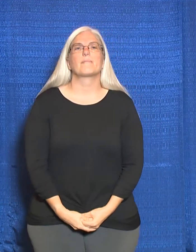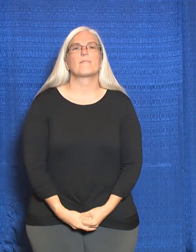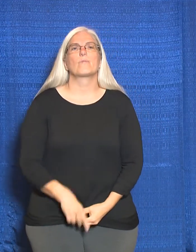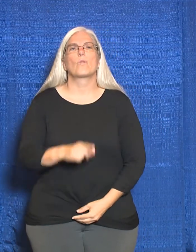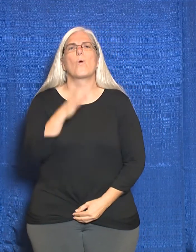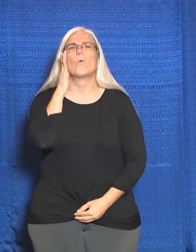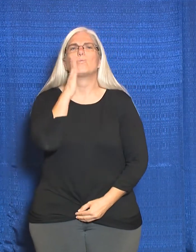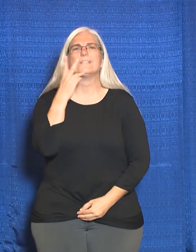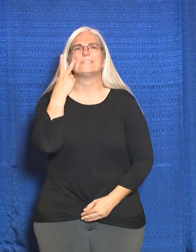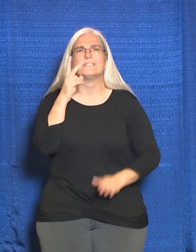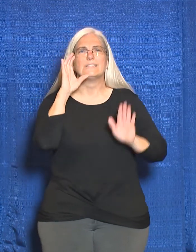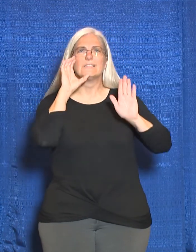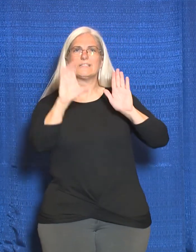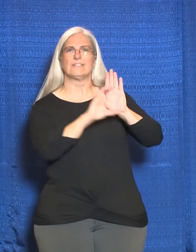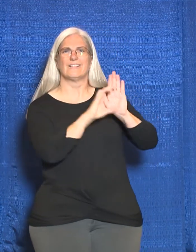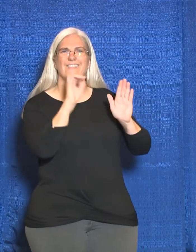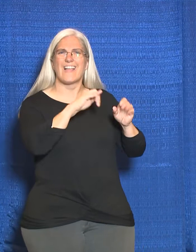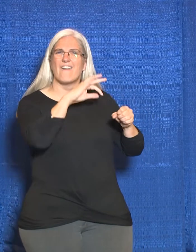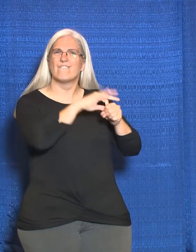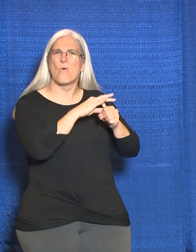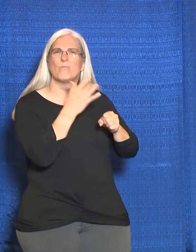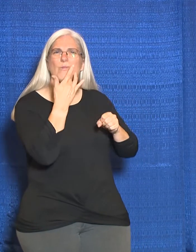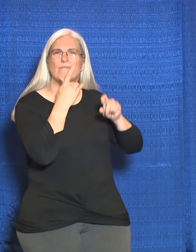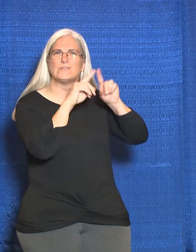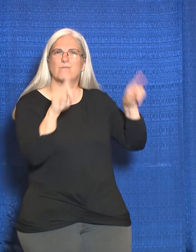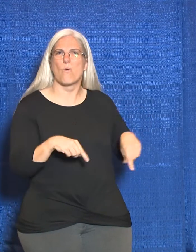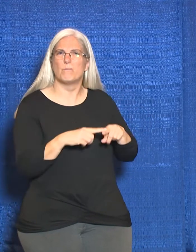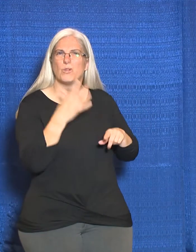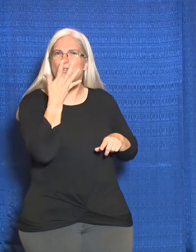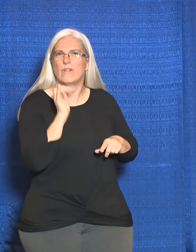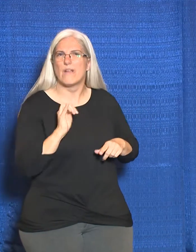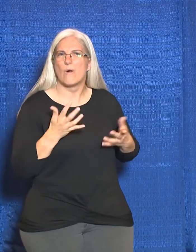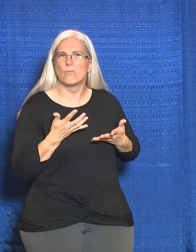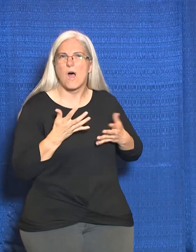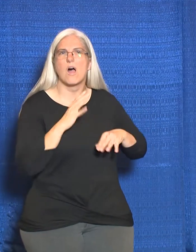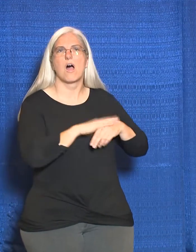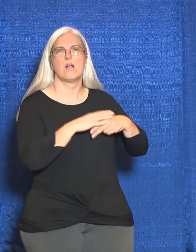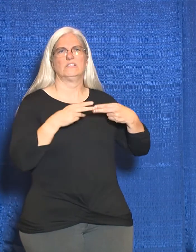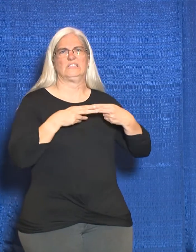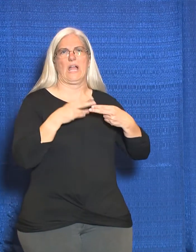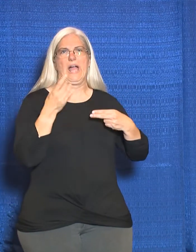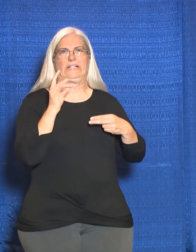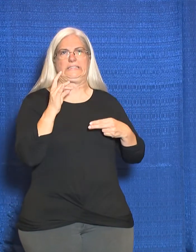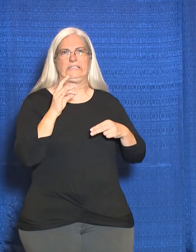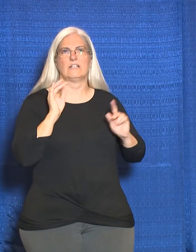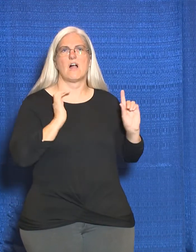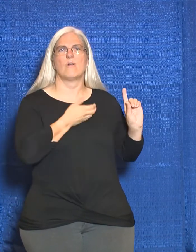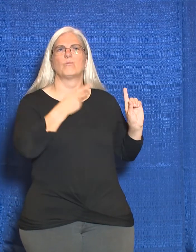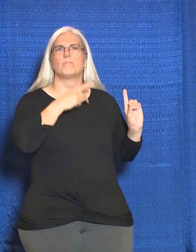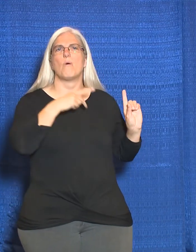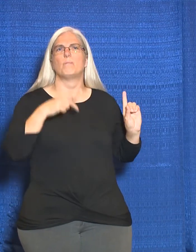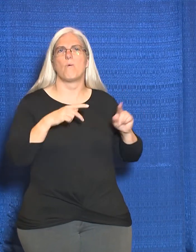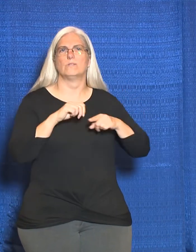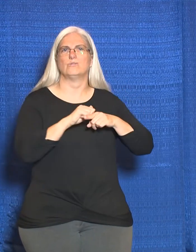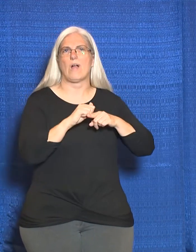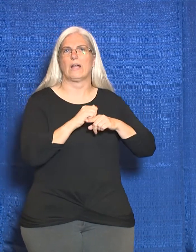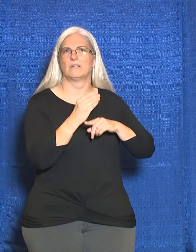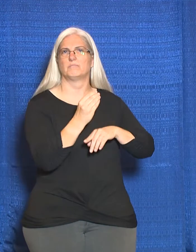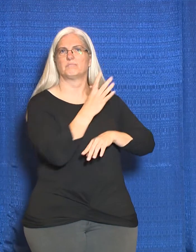You can see an image of the VPF on slide 18 of our PowerPoint training presentation.